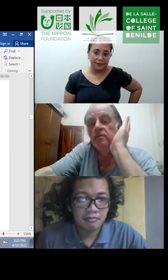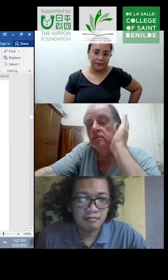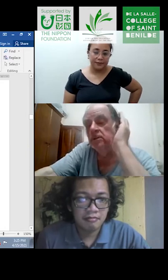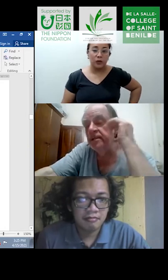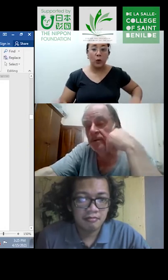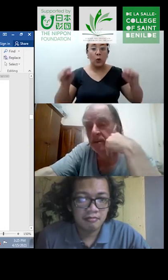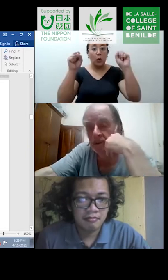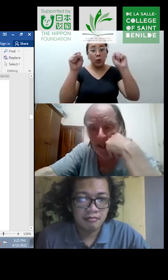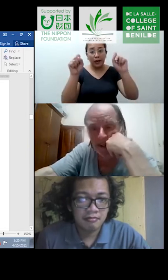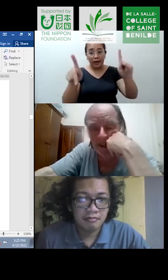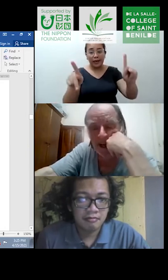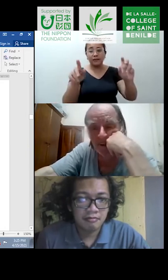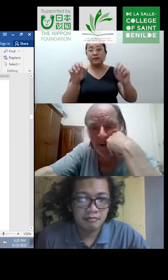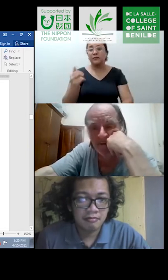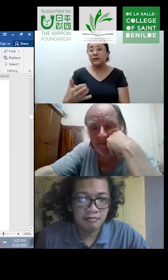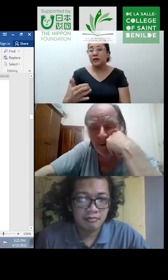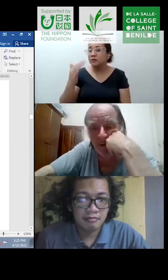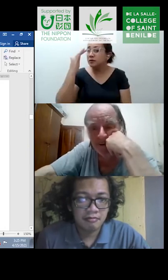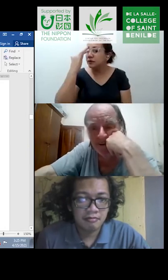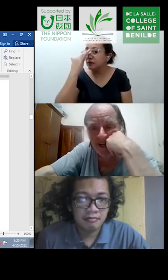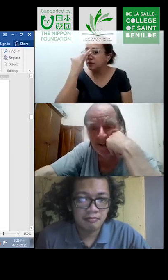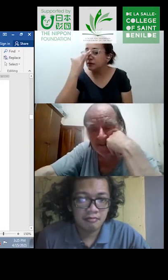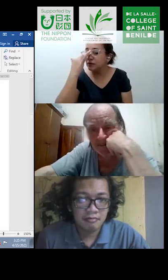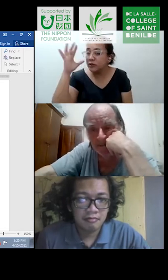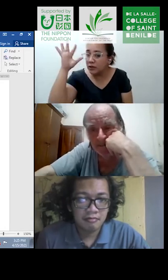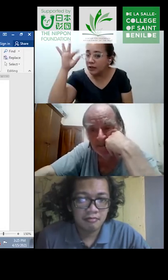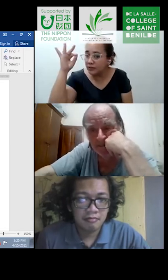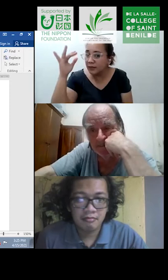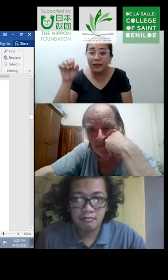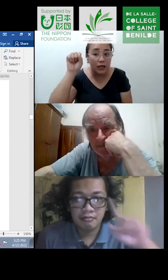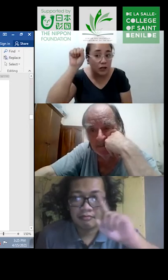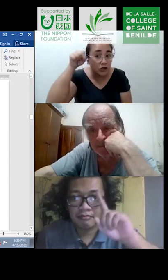Okay, so Jasmine and Shock, do you have different orders for that?